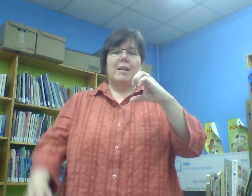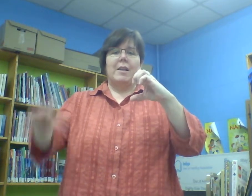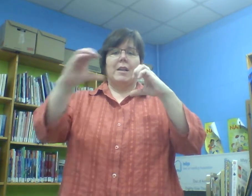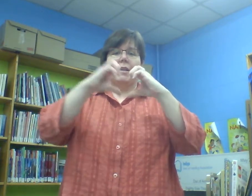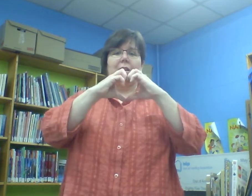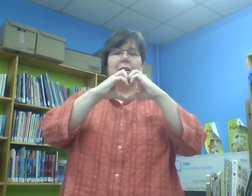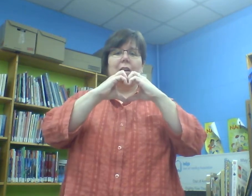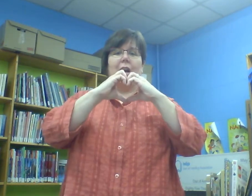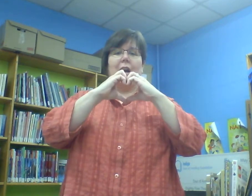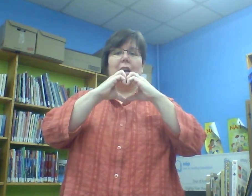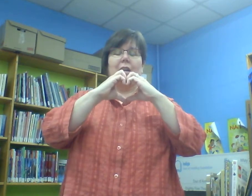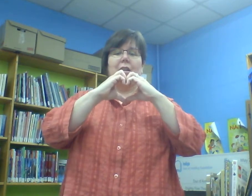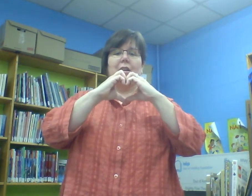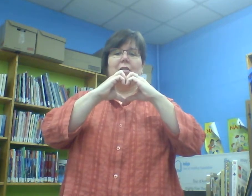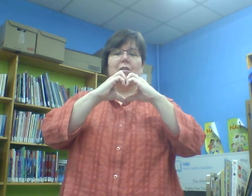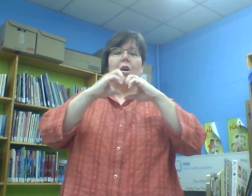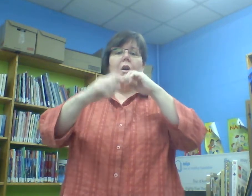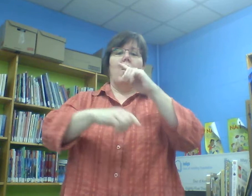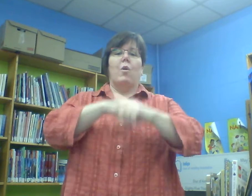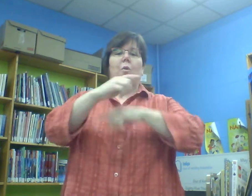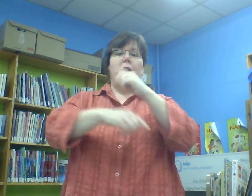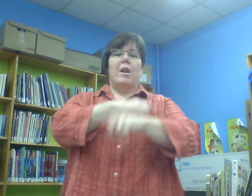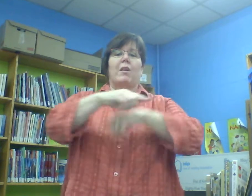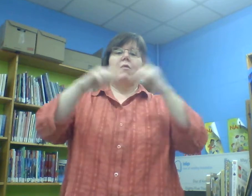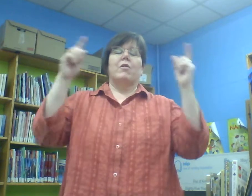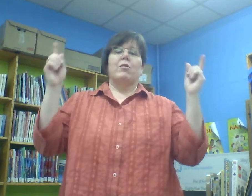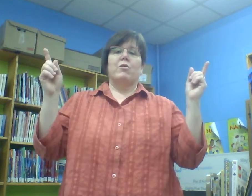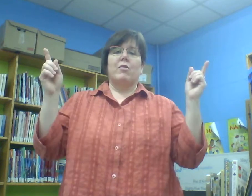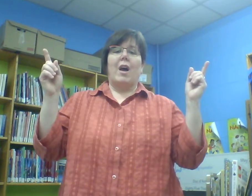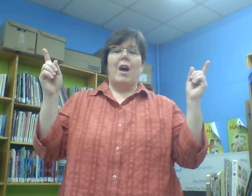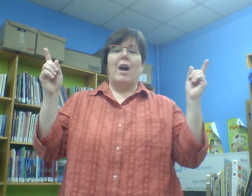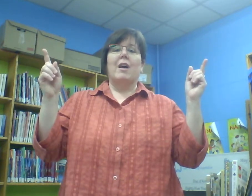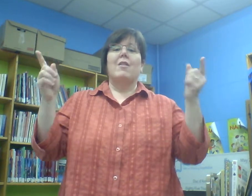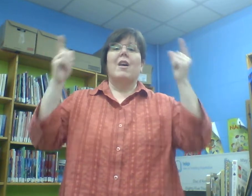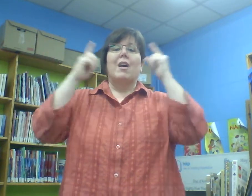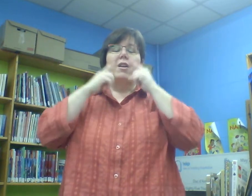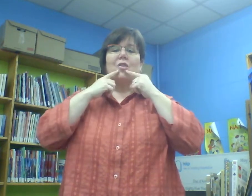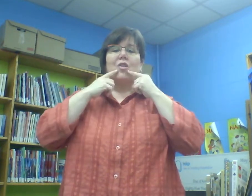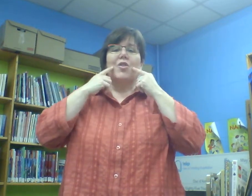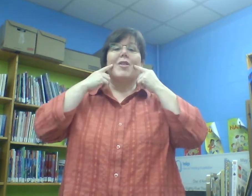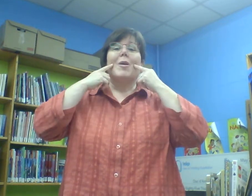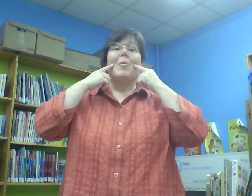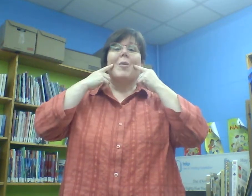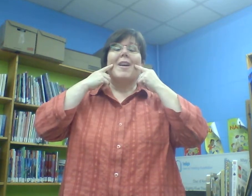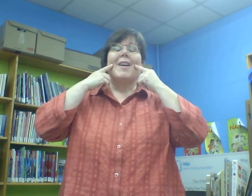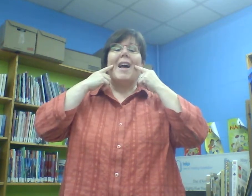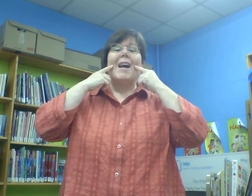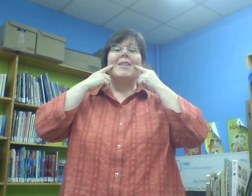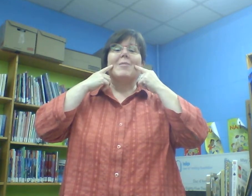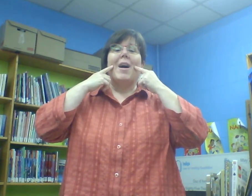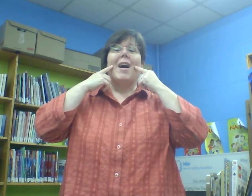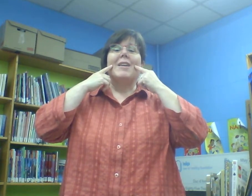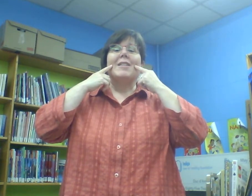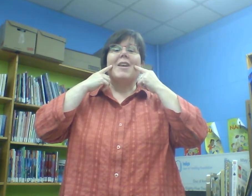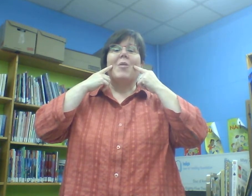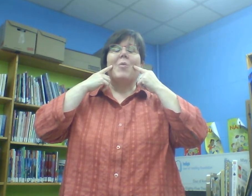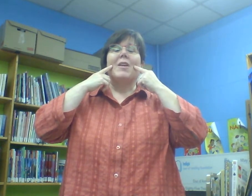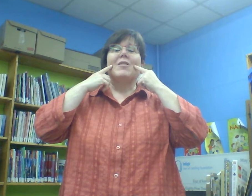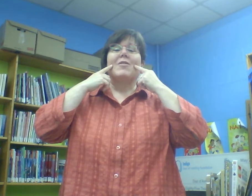Kindness, kindness, oh, whenever you try this, you will bring a smile to someone's